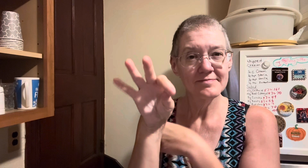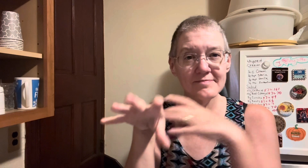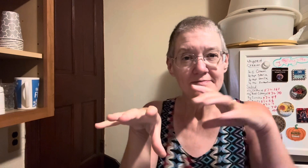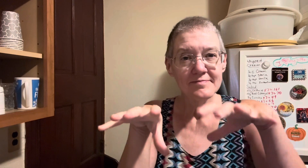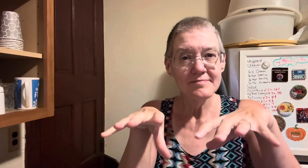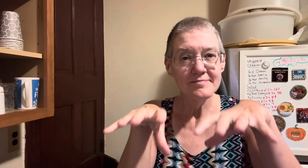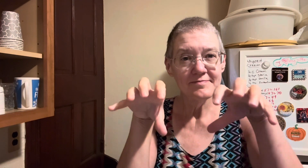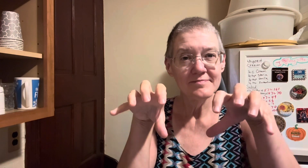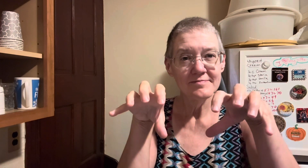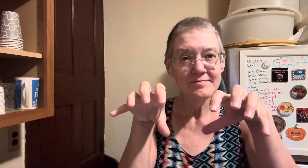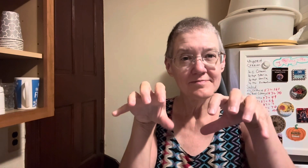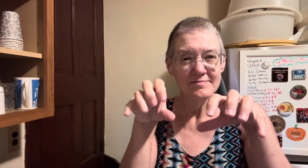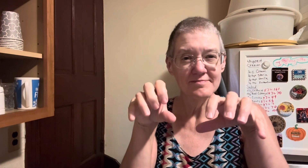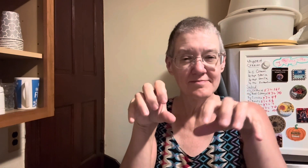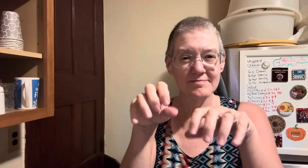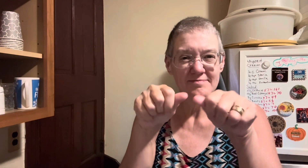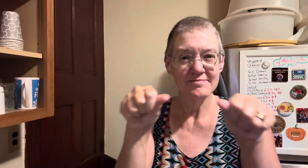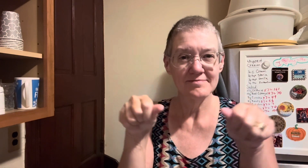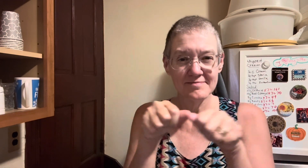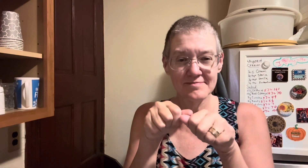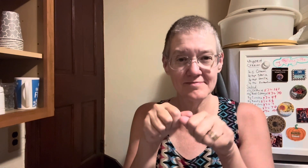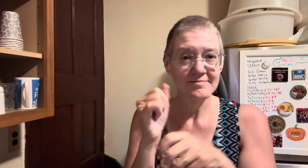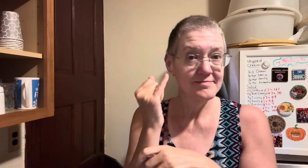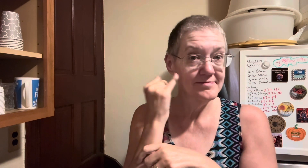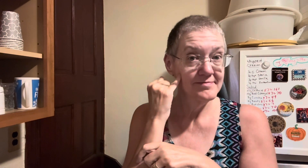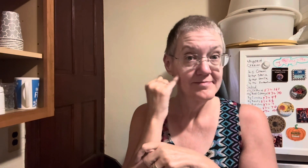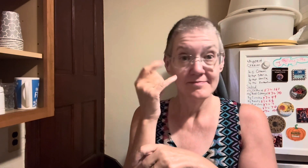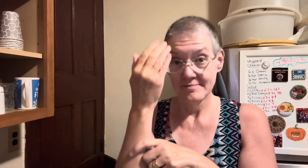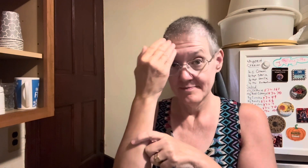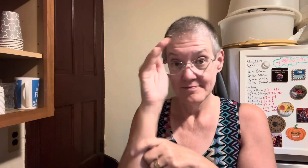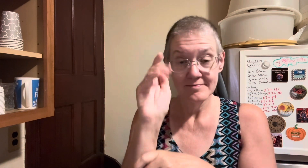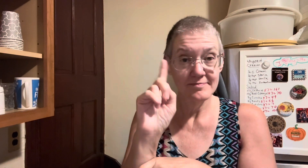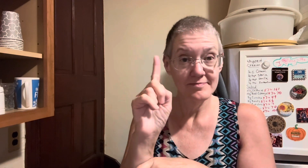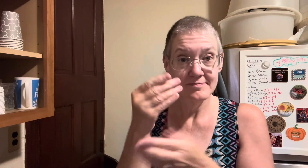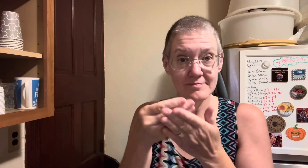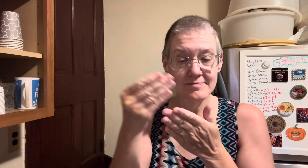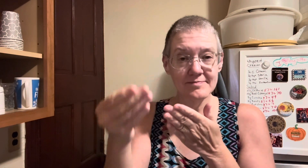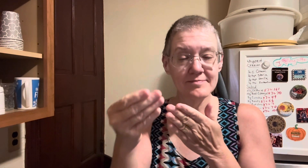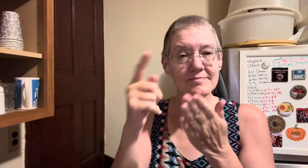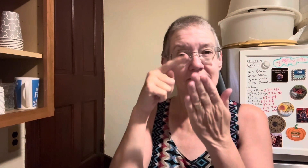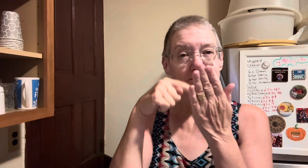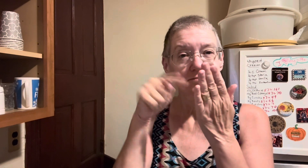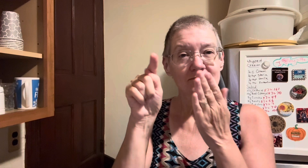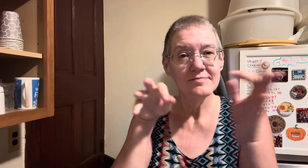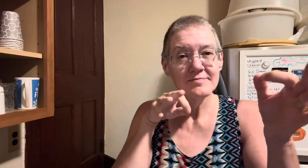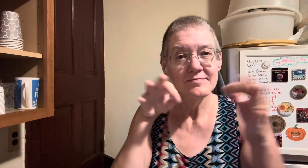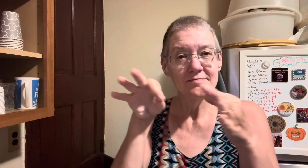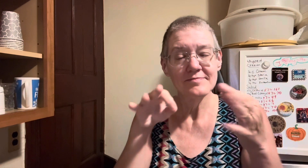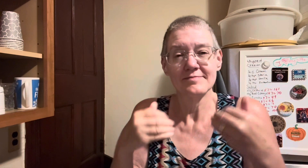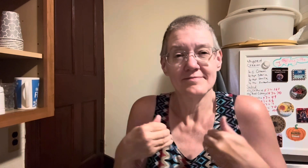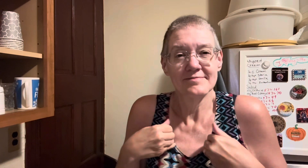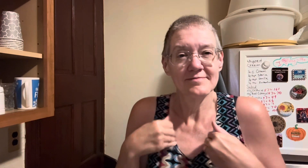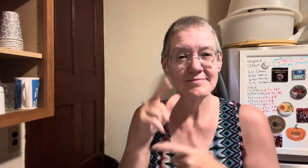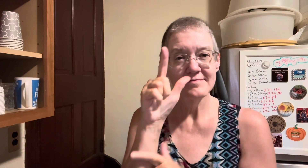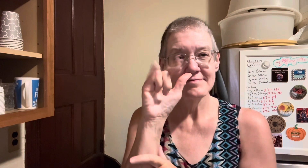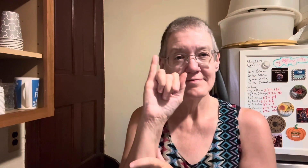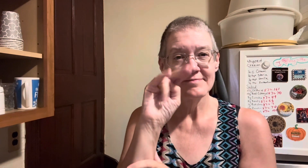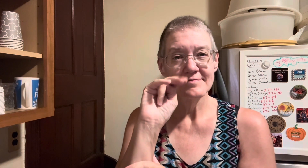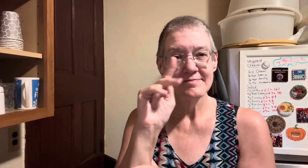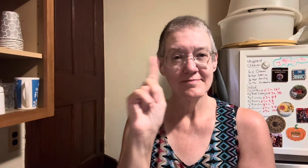freezer section of the store. If you need to know where to buy it, I'm going to put a link in the description with a